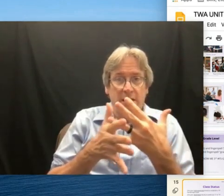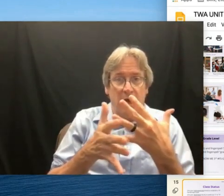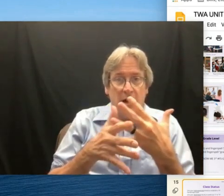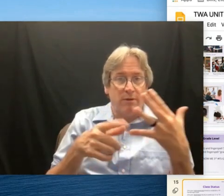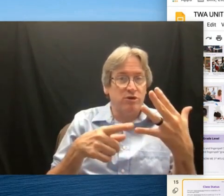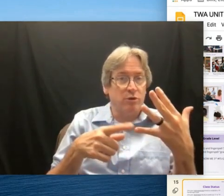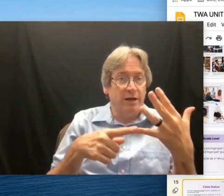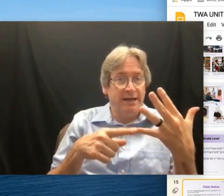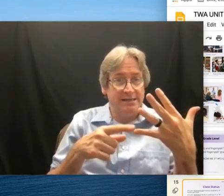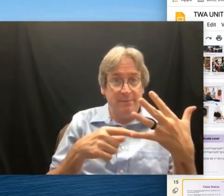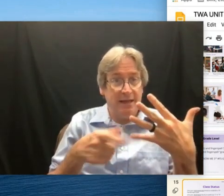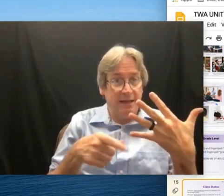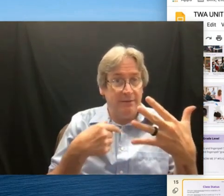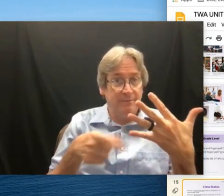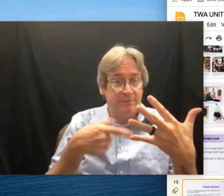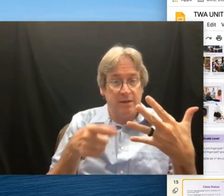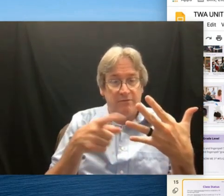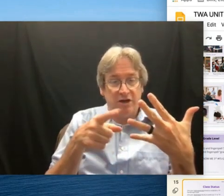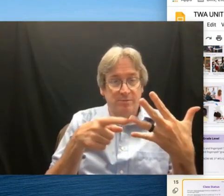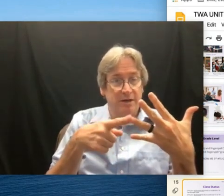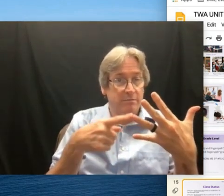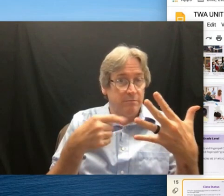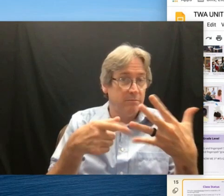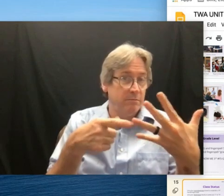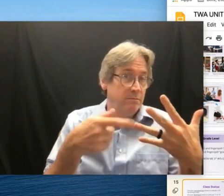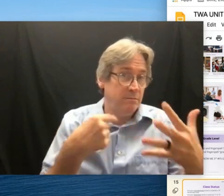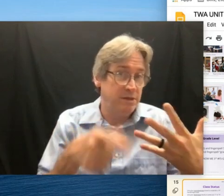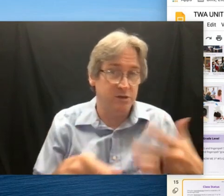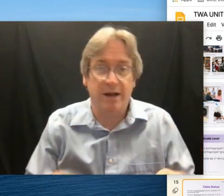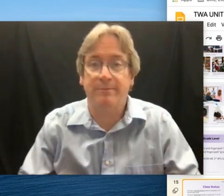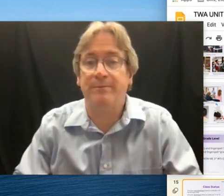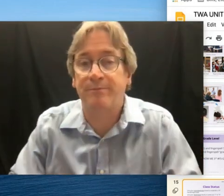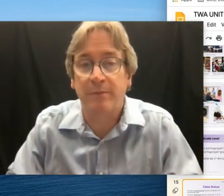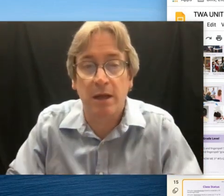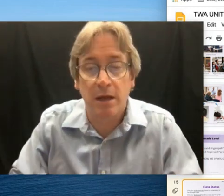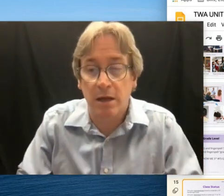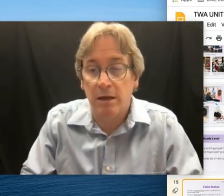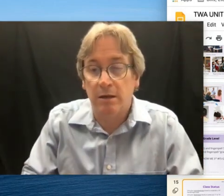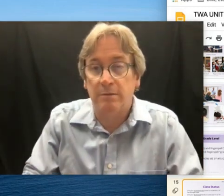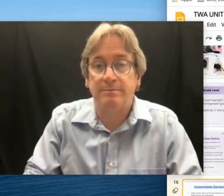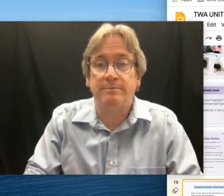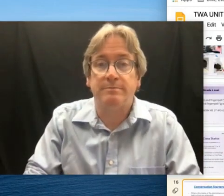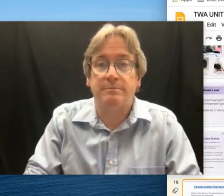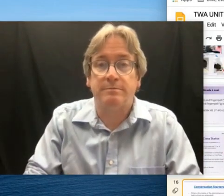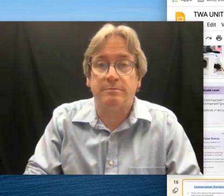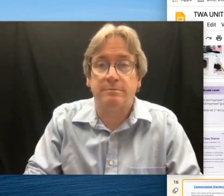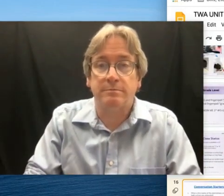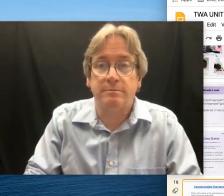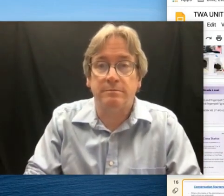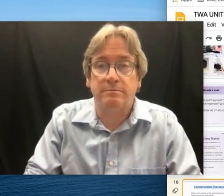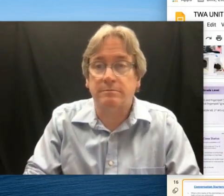why preparatory is the pinky. Freshman is the ring.